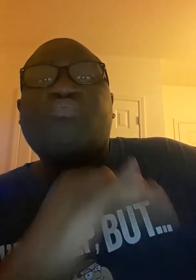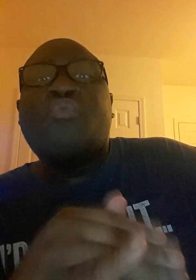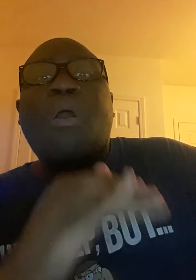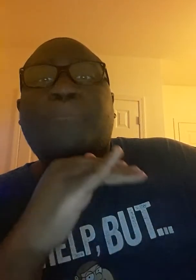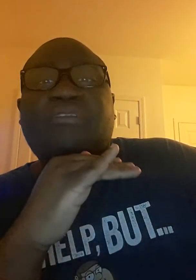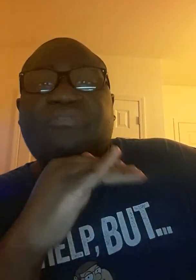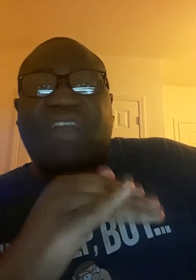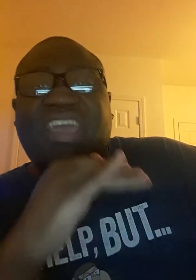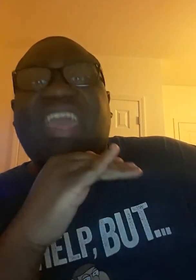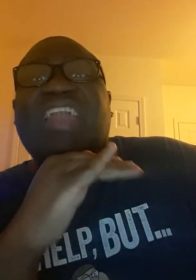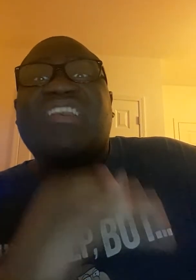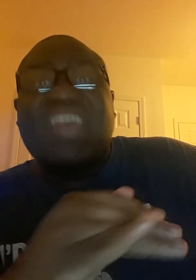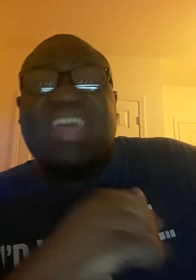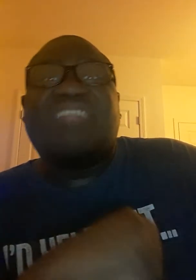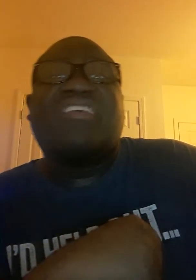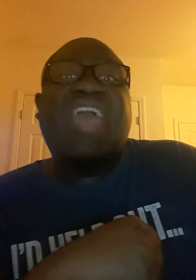be fucking lit. And